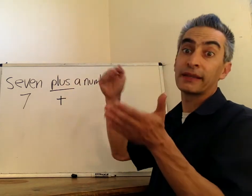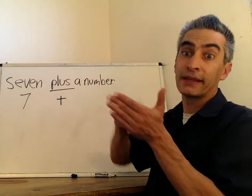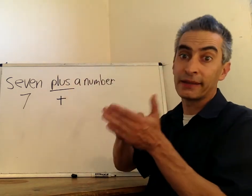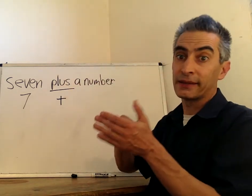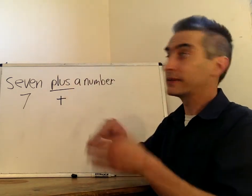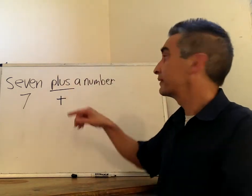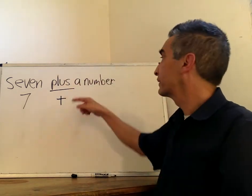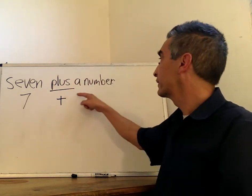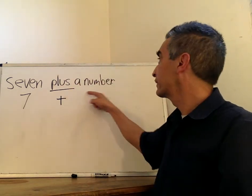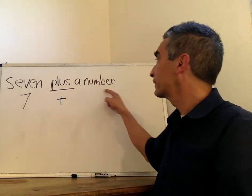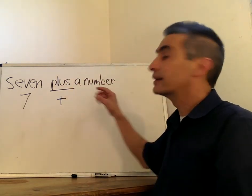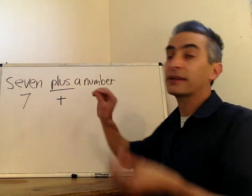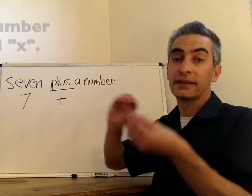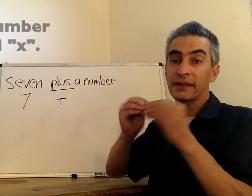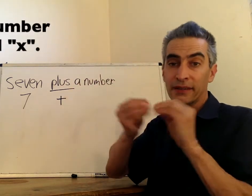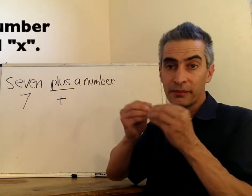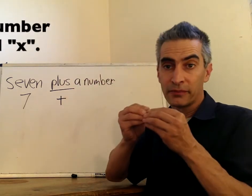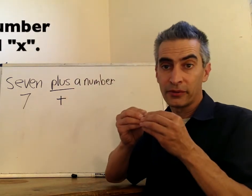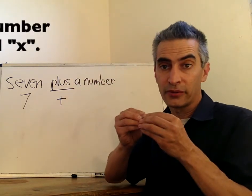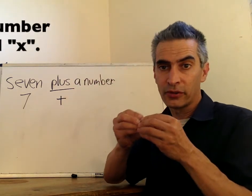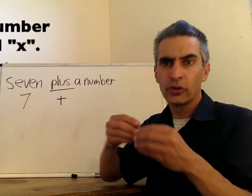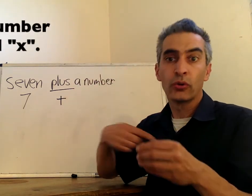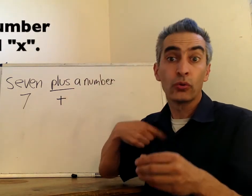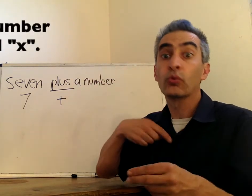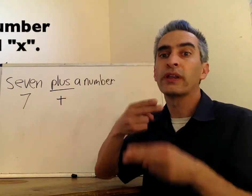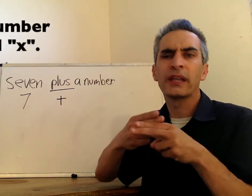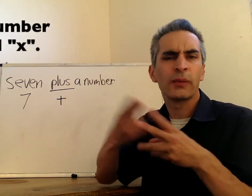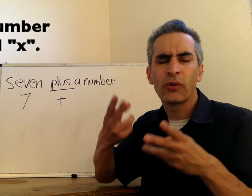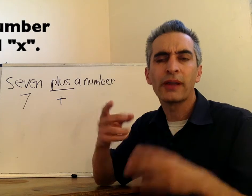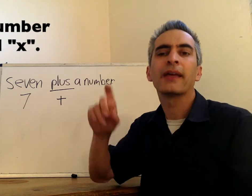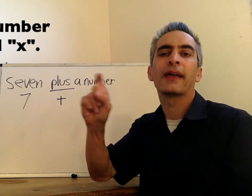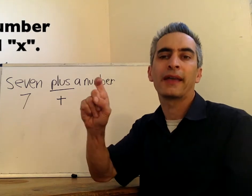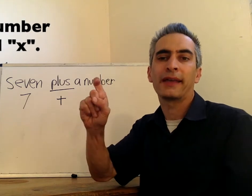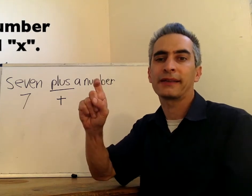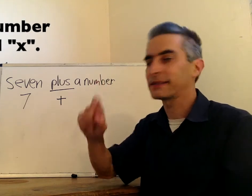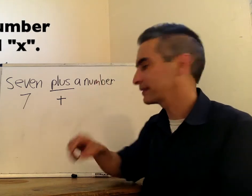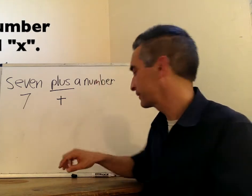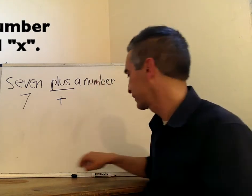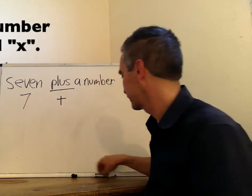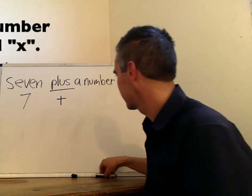Oh, and again, this word shows up. This is a number that we're going to call x.